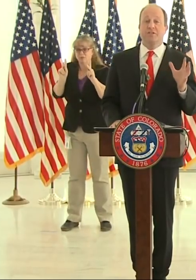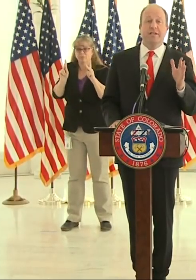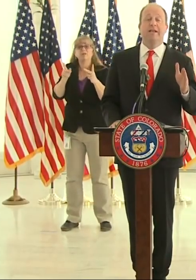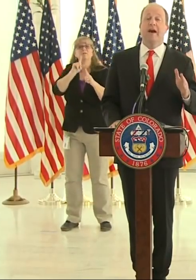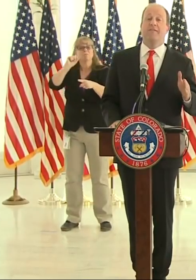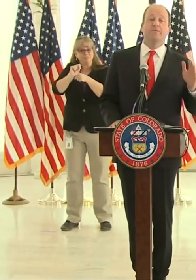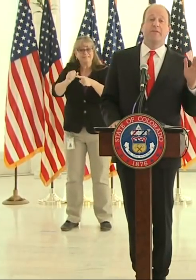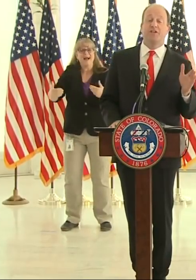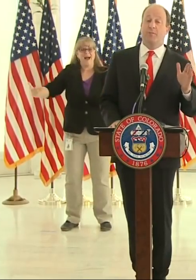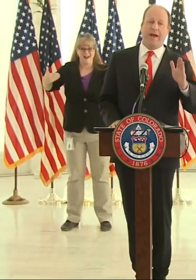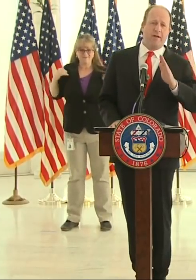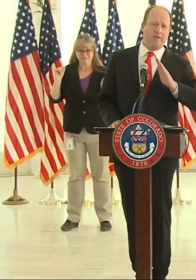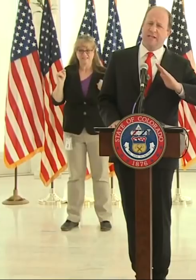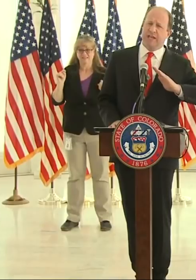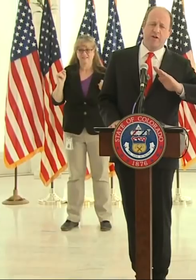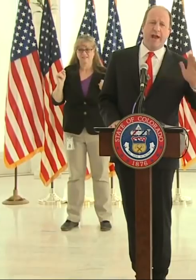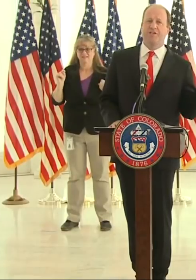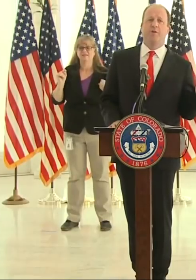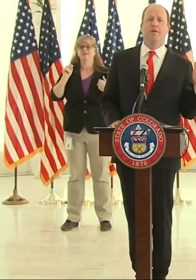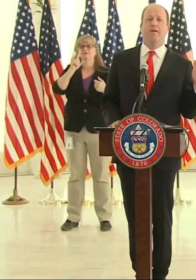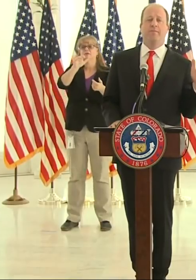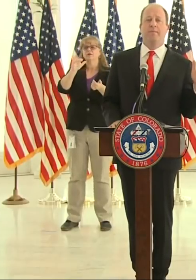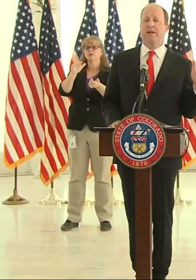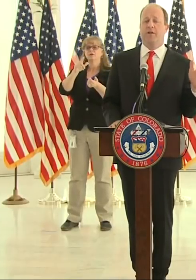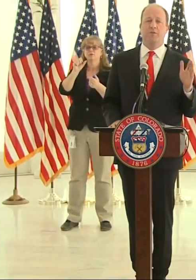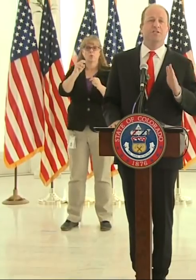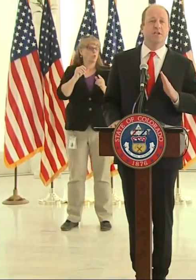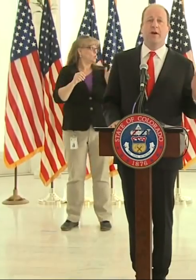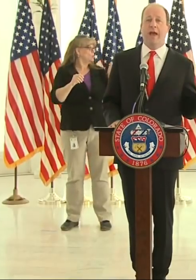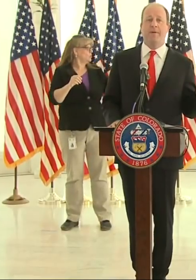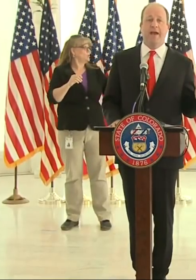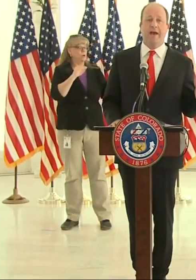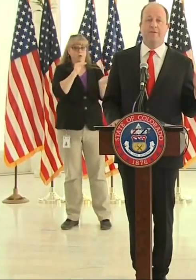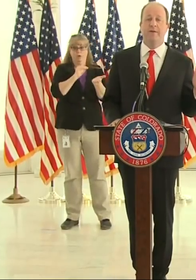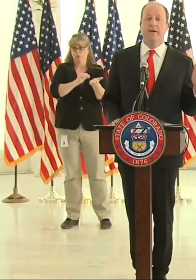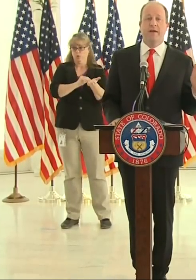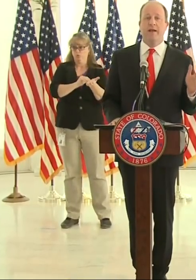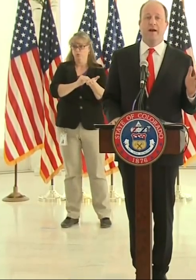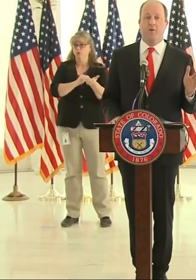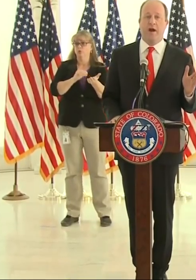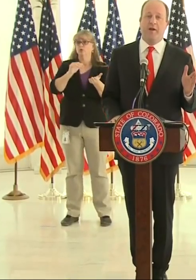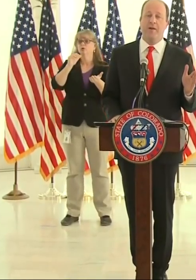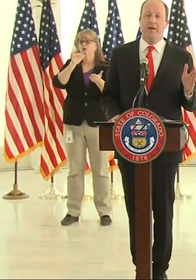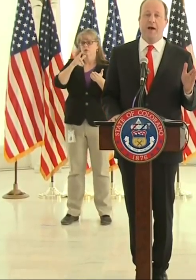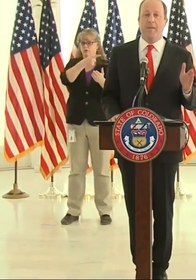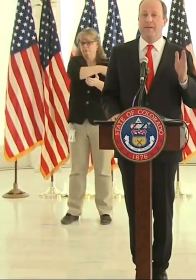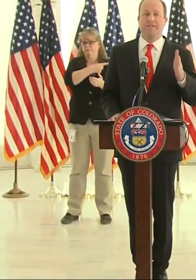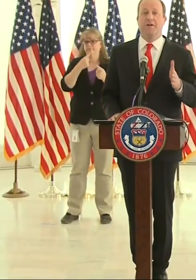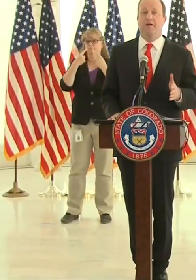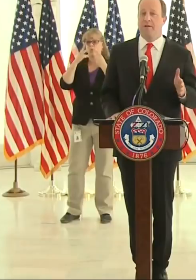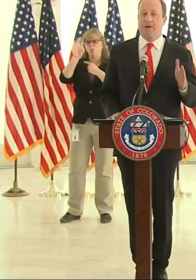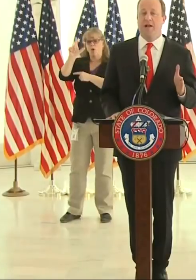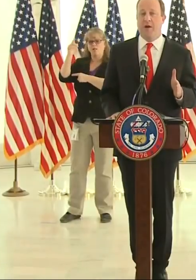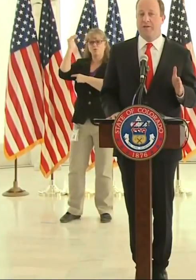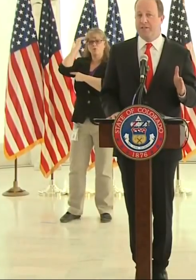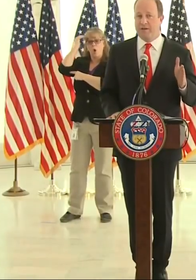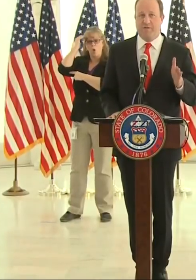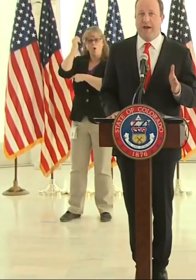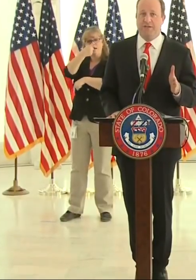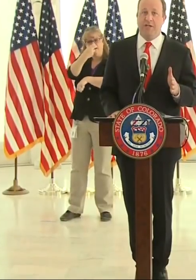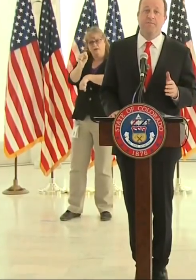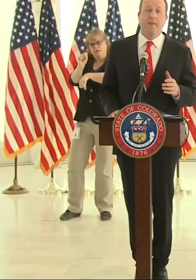And interestingly enough, his professional background, he's internationally renowned in public health. We're so happy to have him in Colorado. I'm going to start calling him